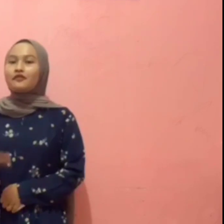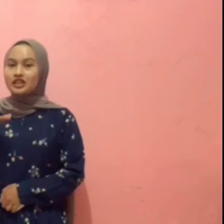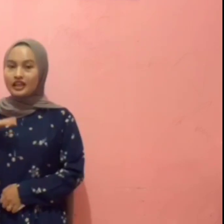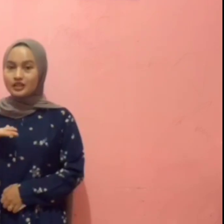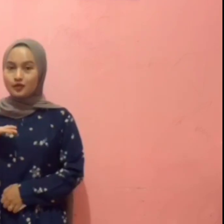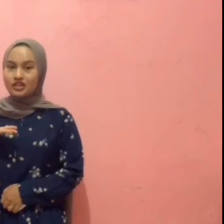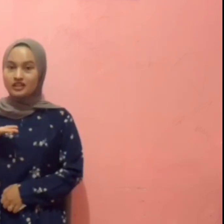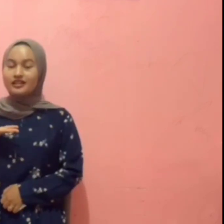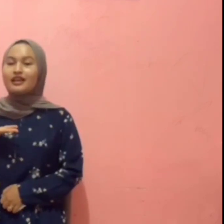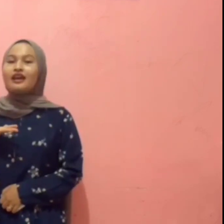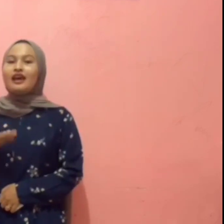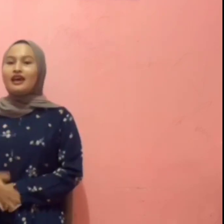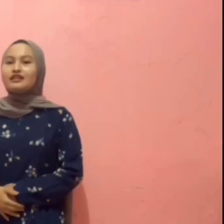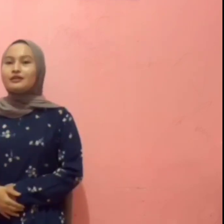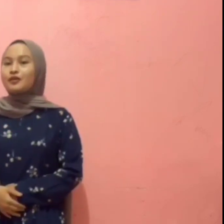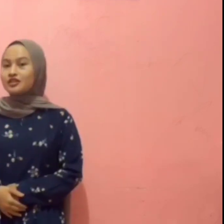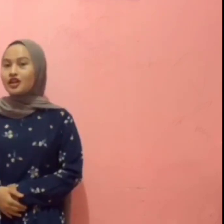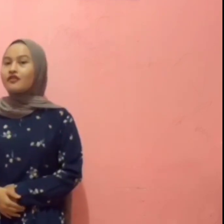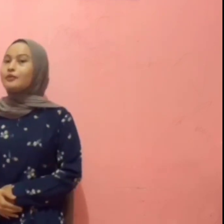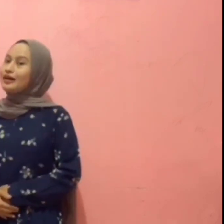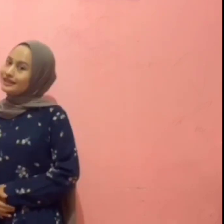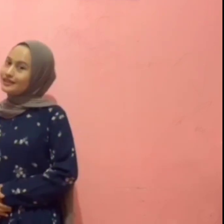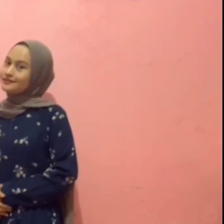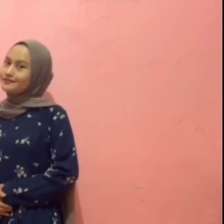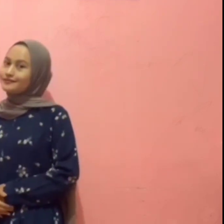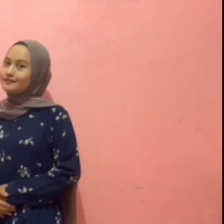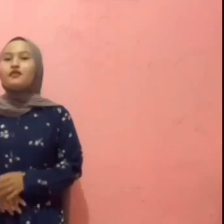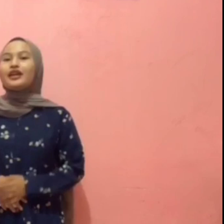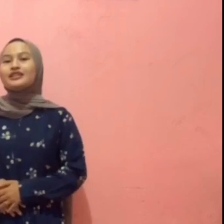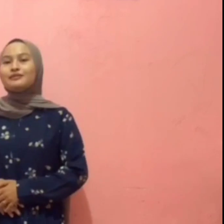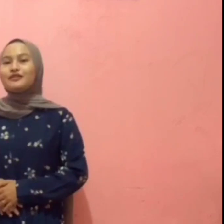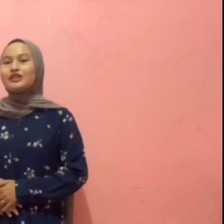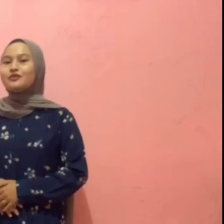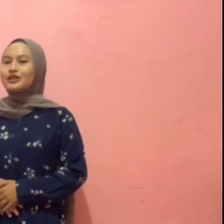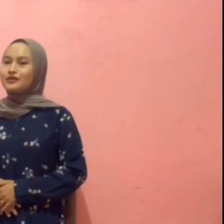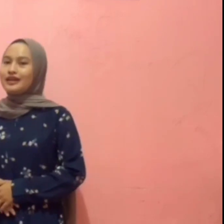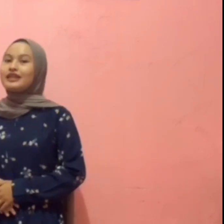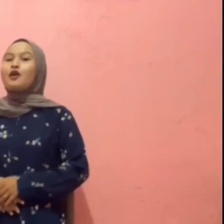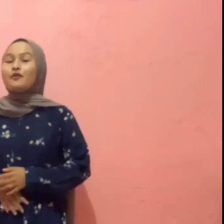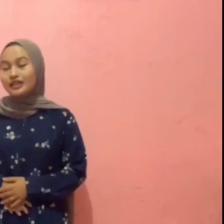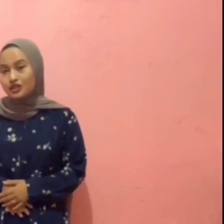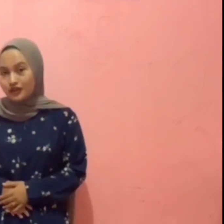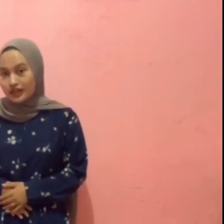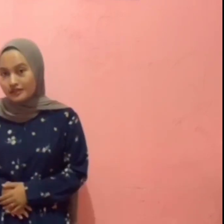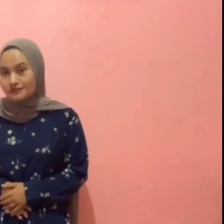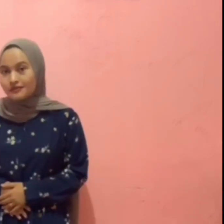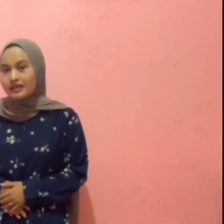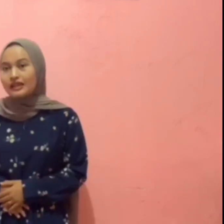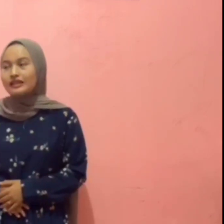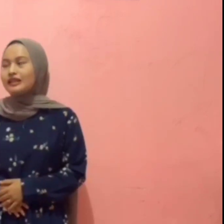facial expression and the posture of the body. For example, when you want to ask, what is your name?